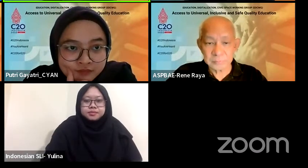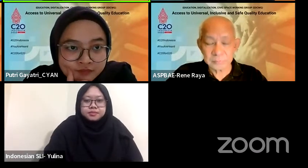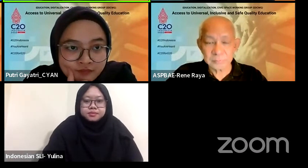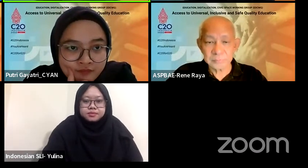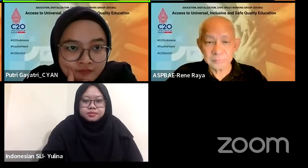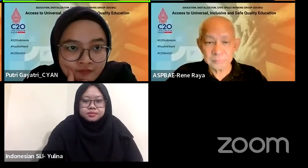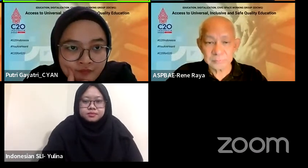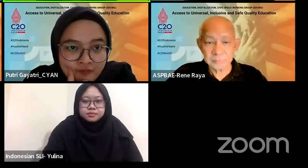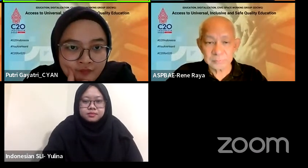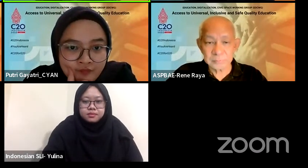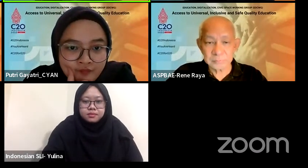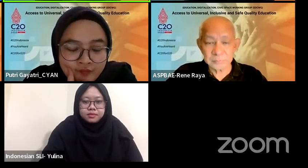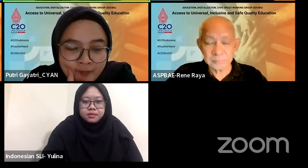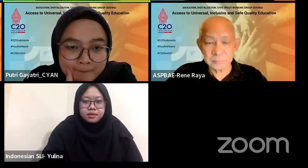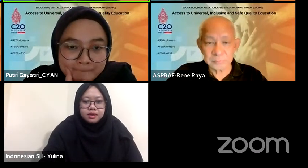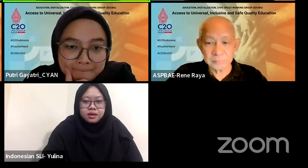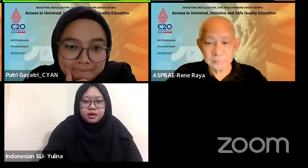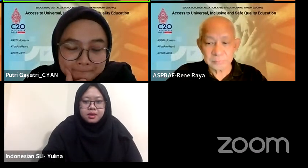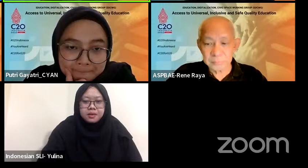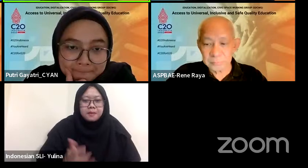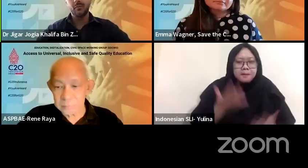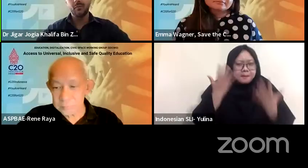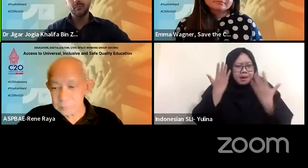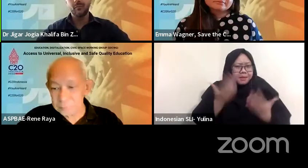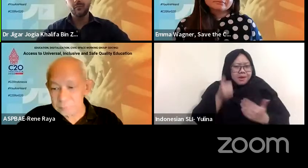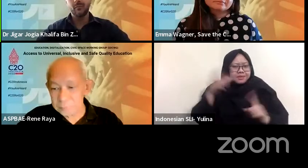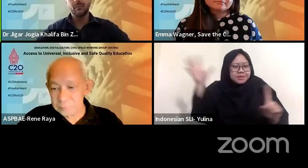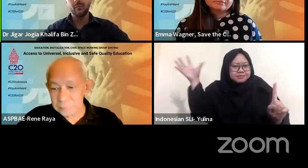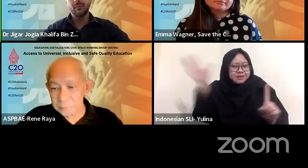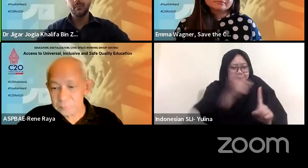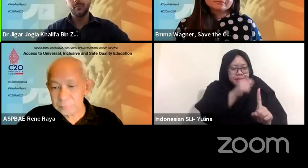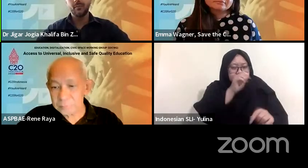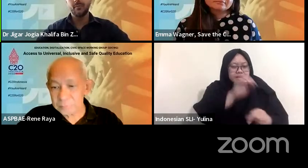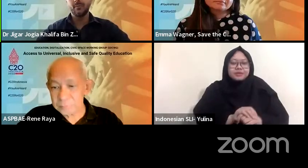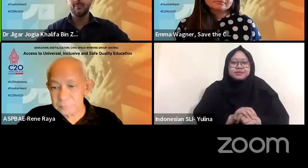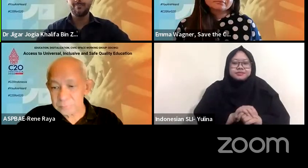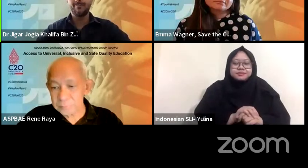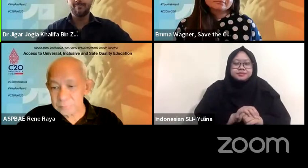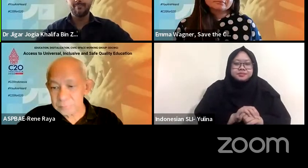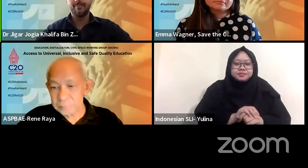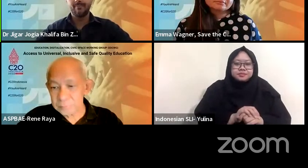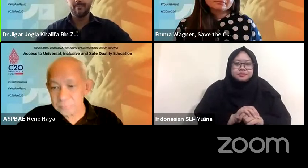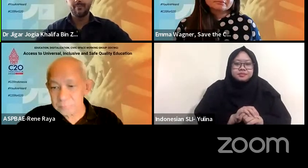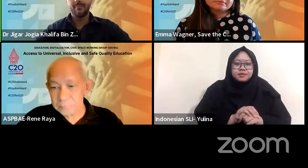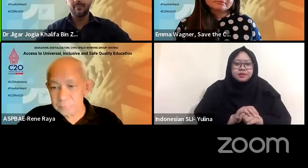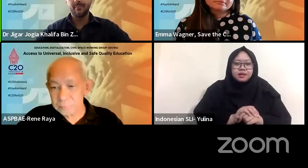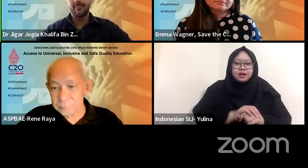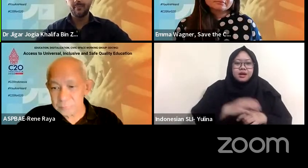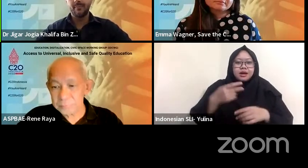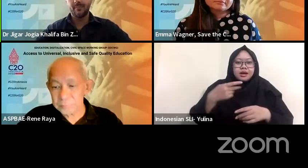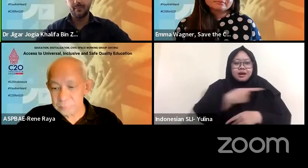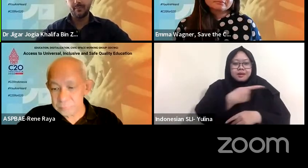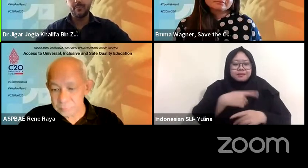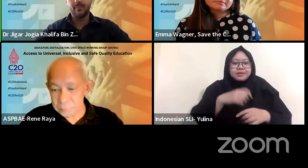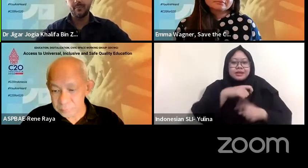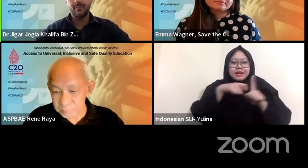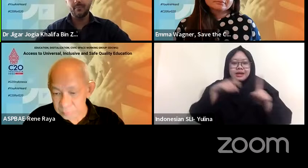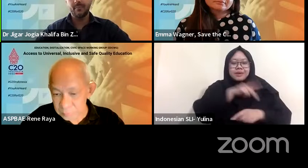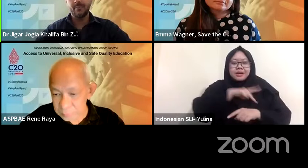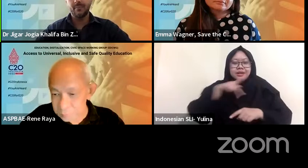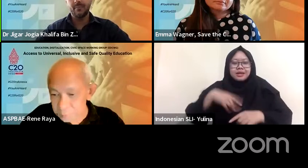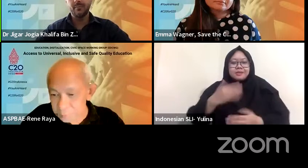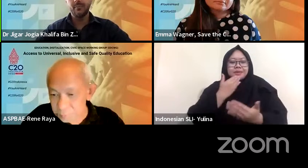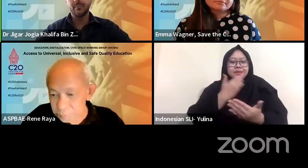behalf of the team, I would like to say my warmest thanks once again to all the panelists here. Thank you for your time and your amazing speeches